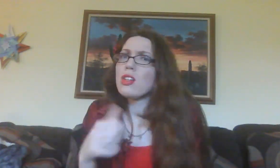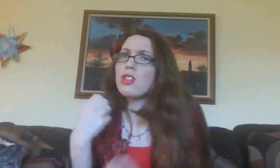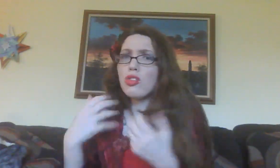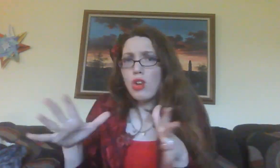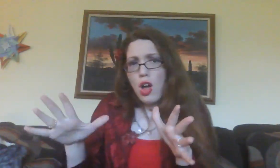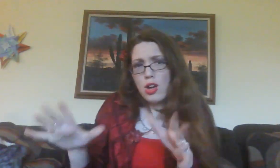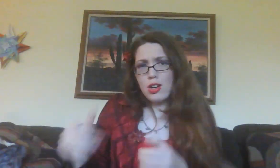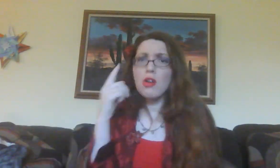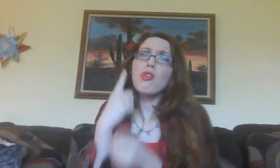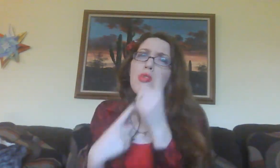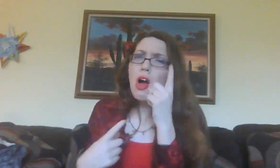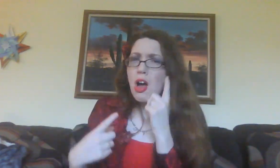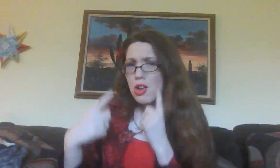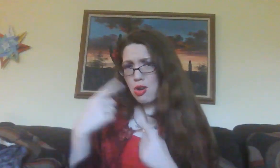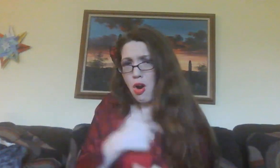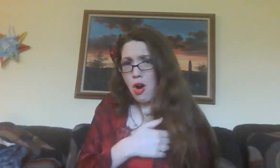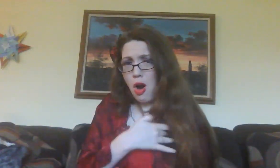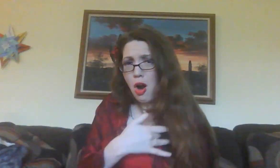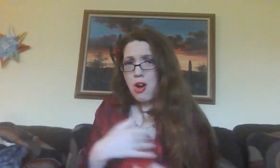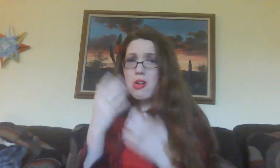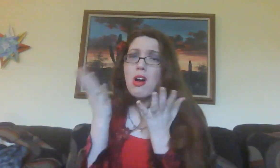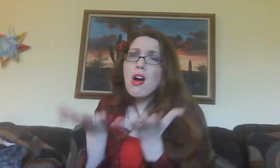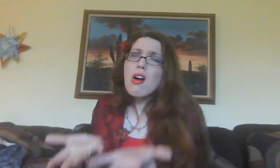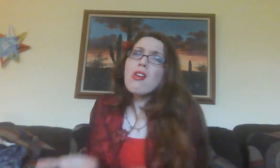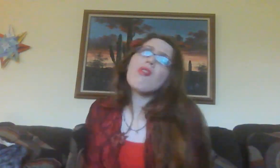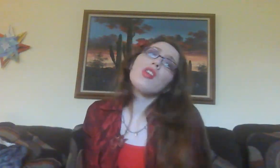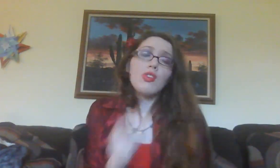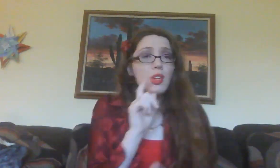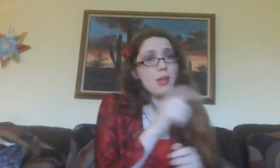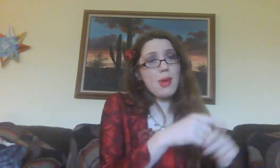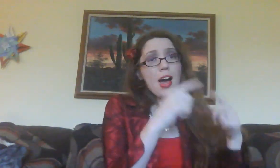You're dying to cry your heart out.